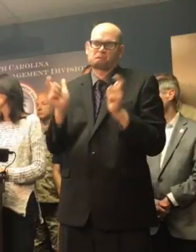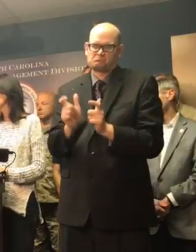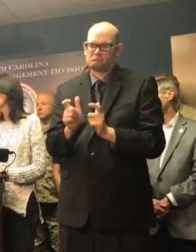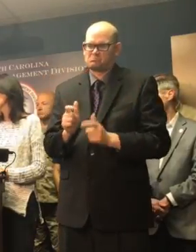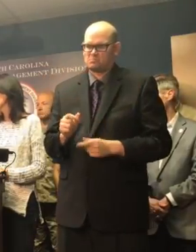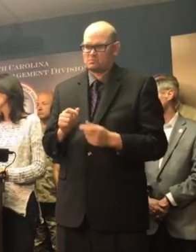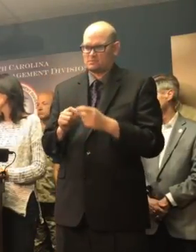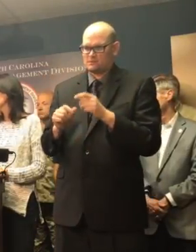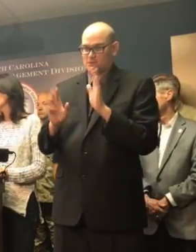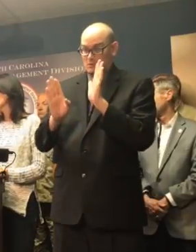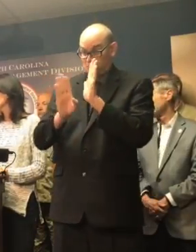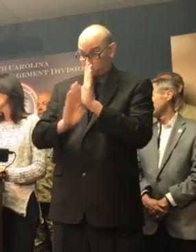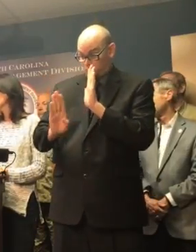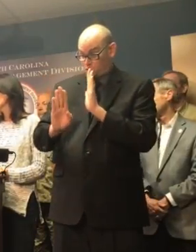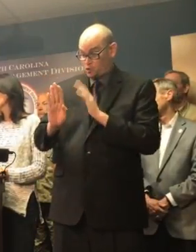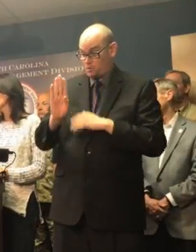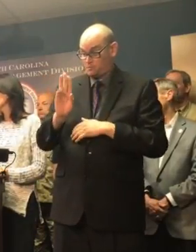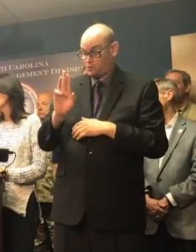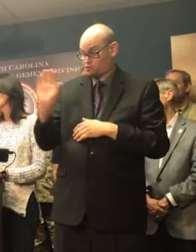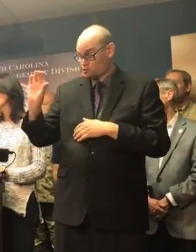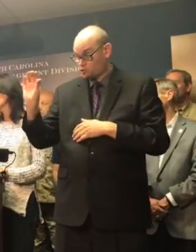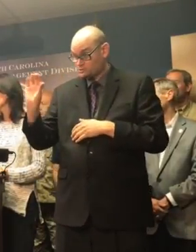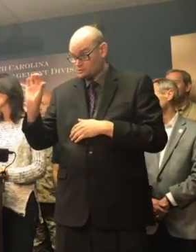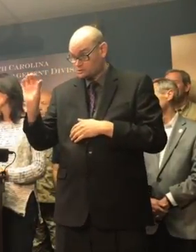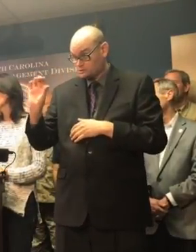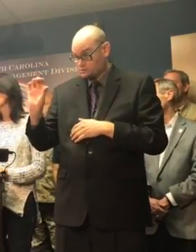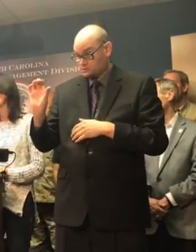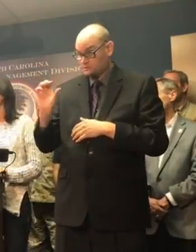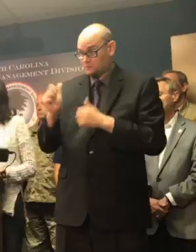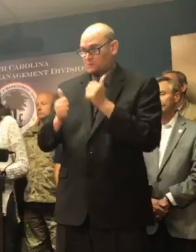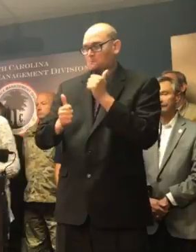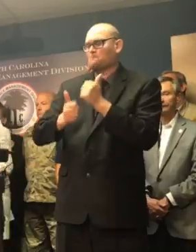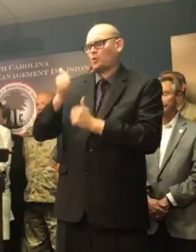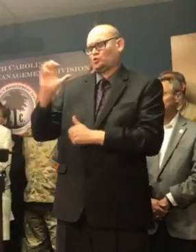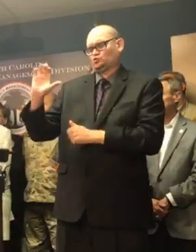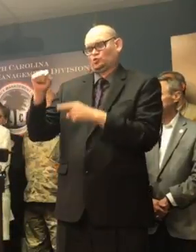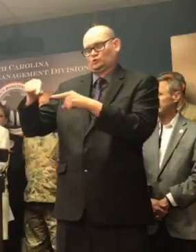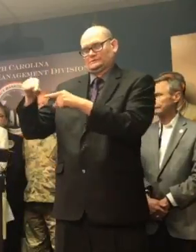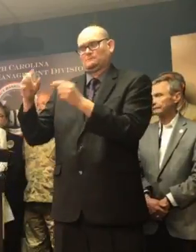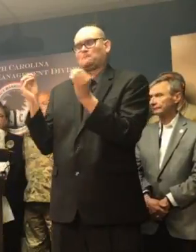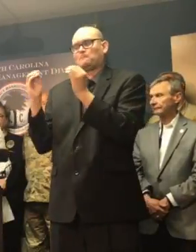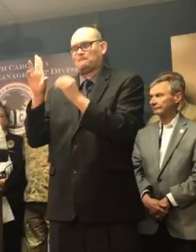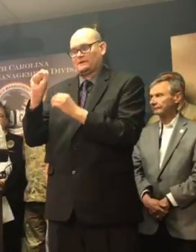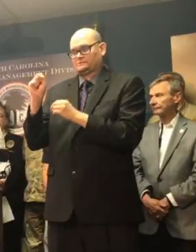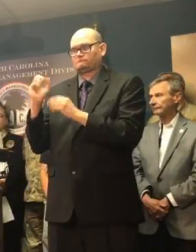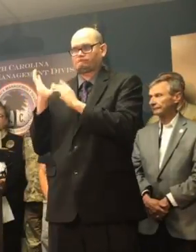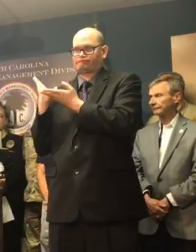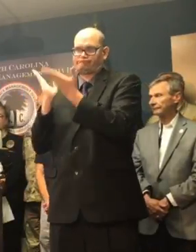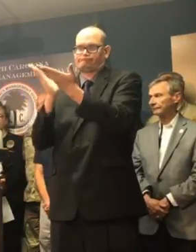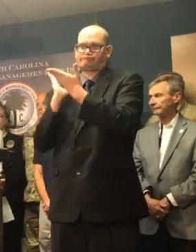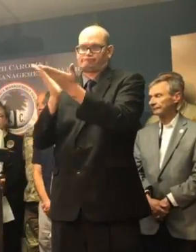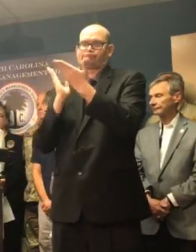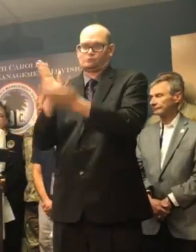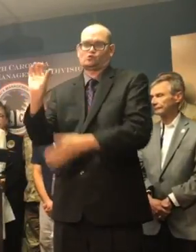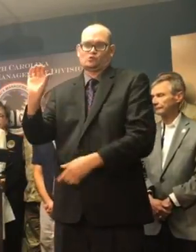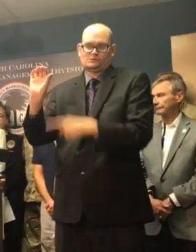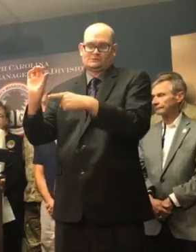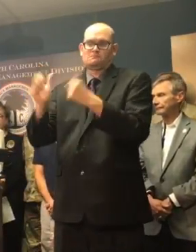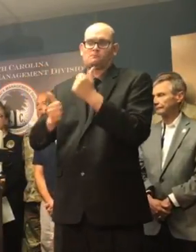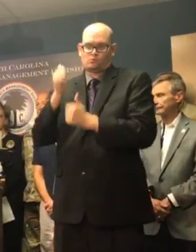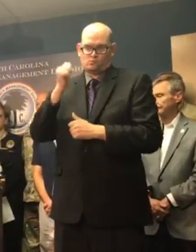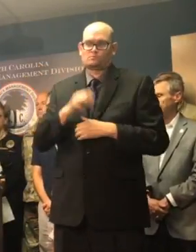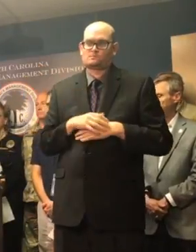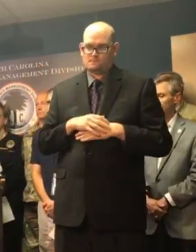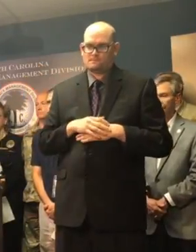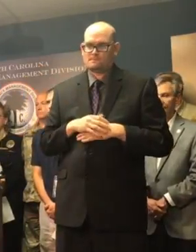the Tri-County area, Charleston primarily. And again, thank you to Greenville Schools as well as Lexington